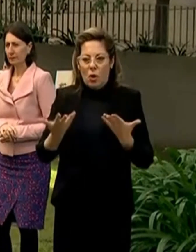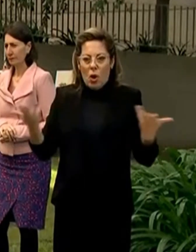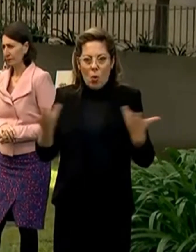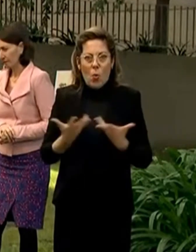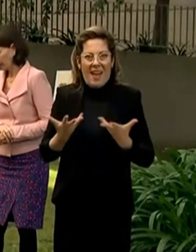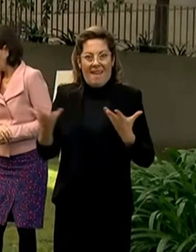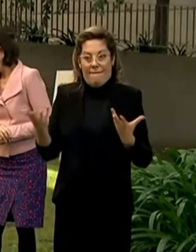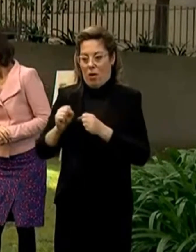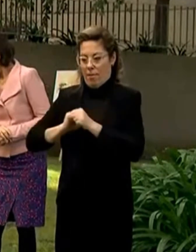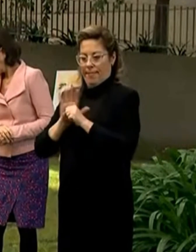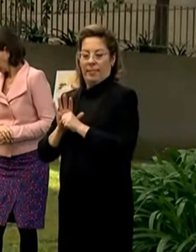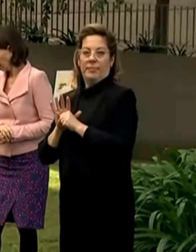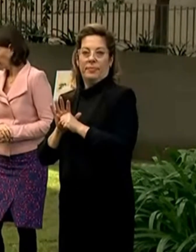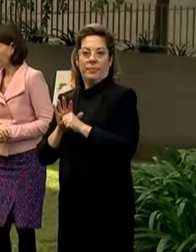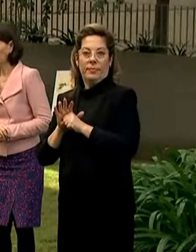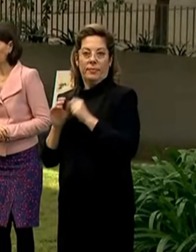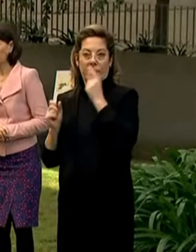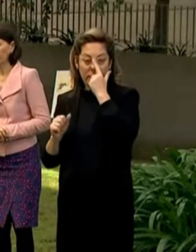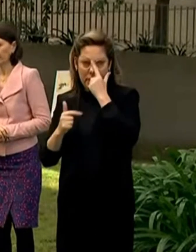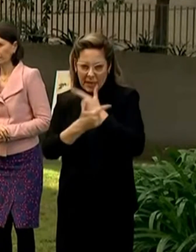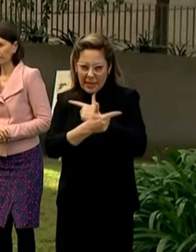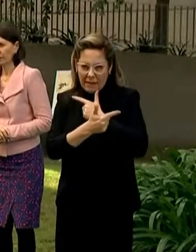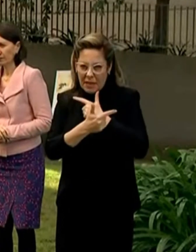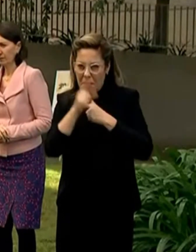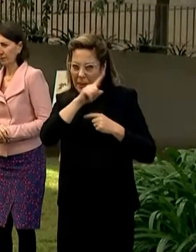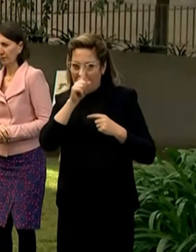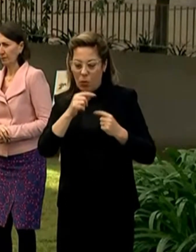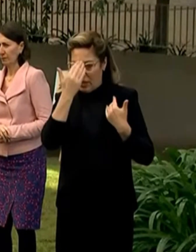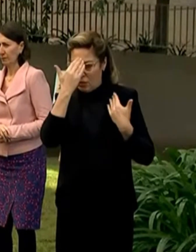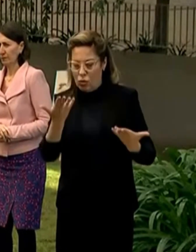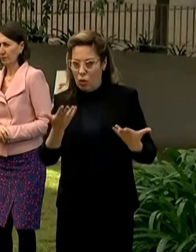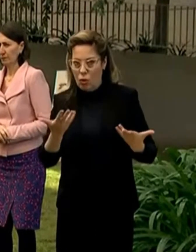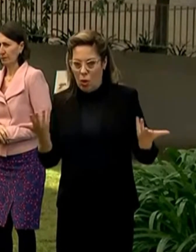those cases to a known cluster? Is it 7 or is it 8?